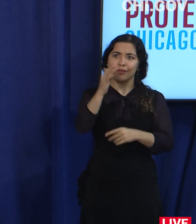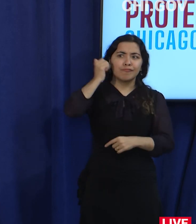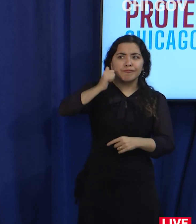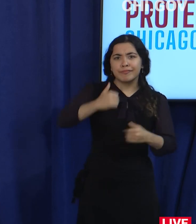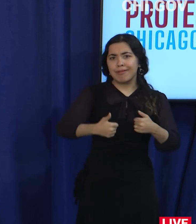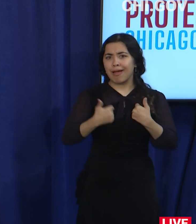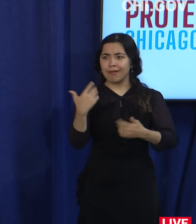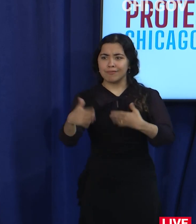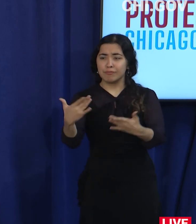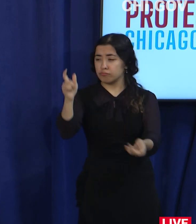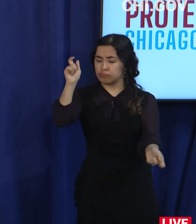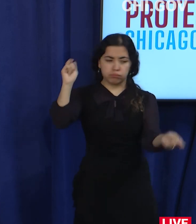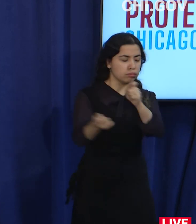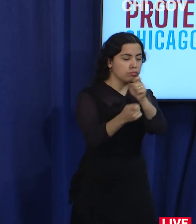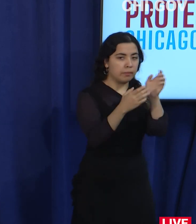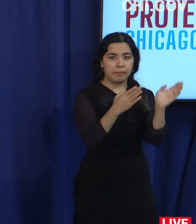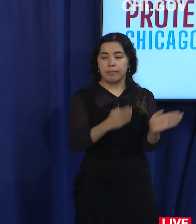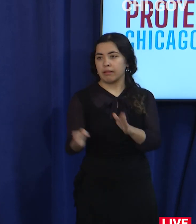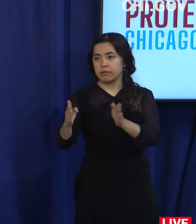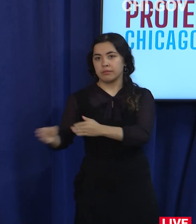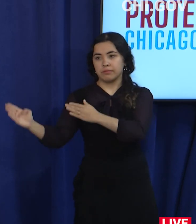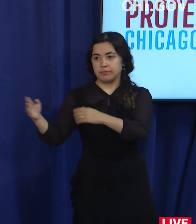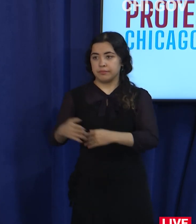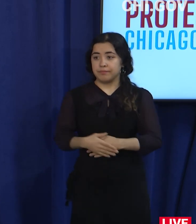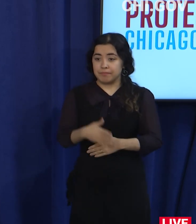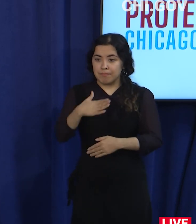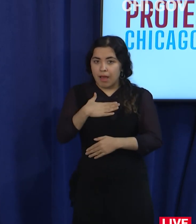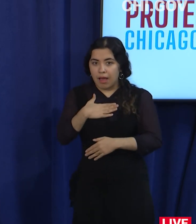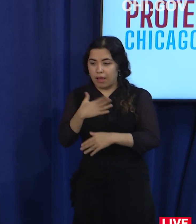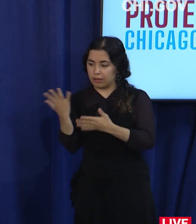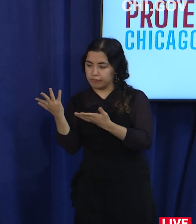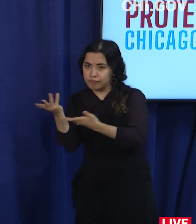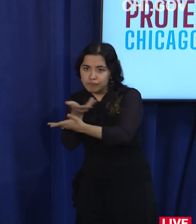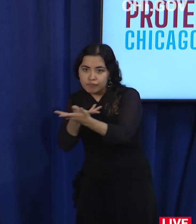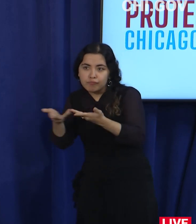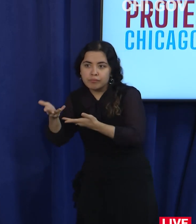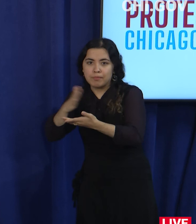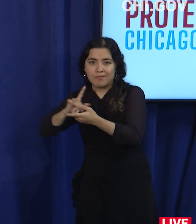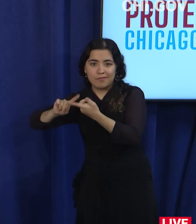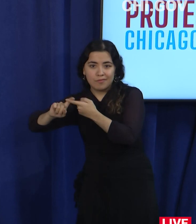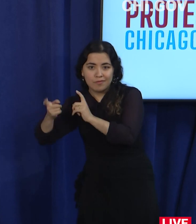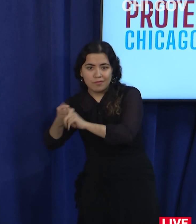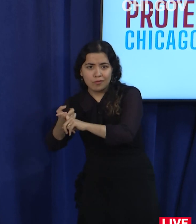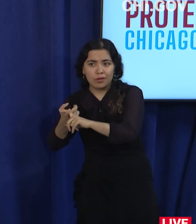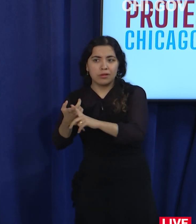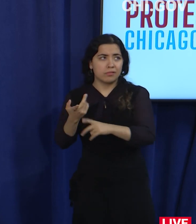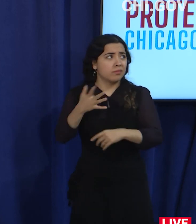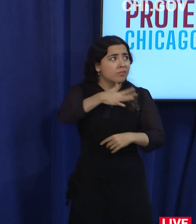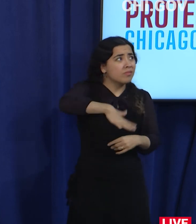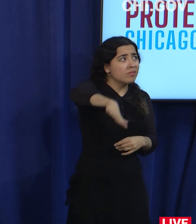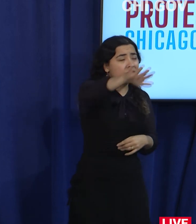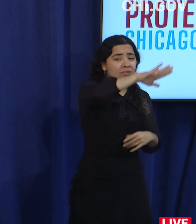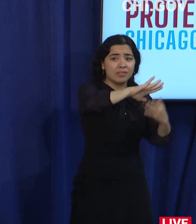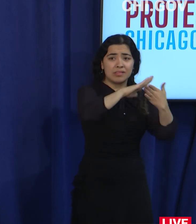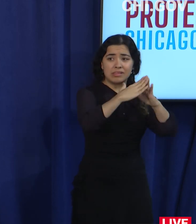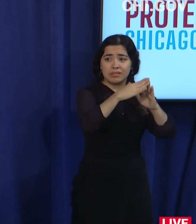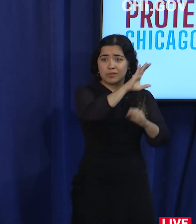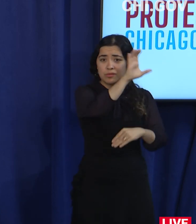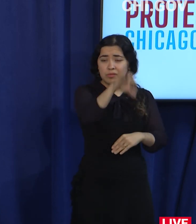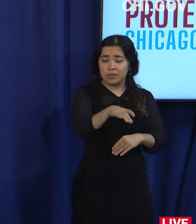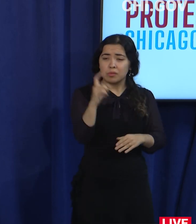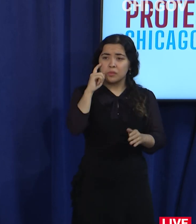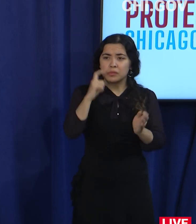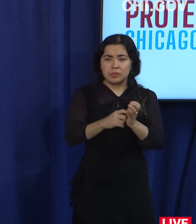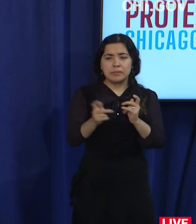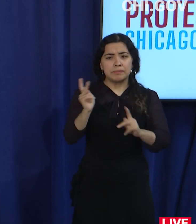I see it in my network of friends. I see it really across the city. And I think, as Dr. already said, it's